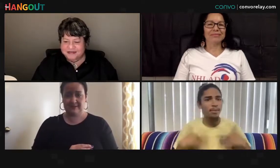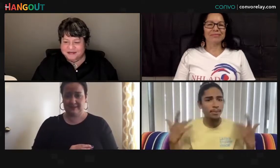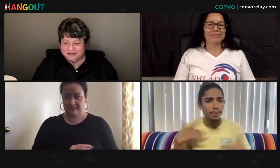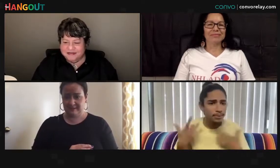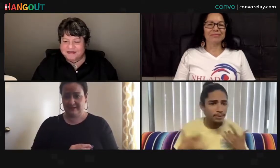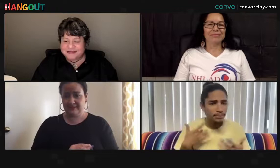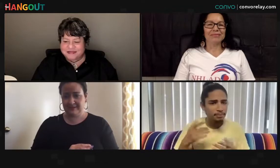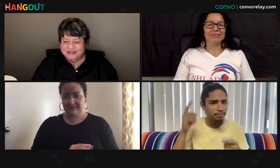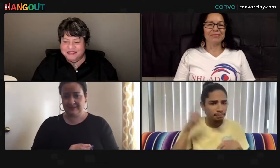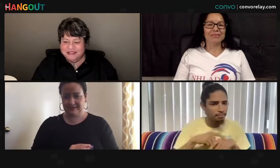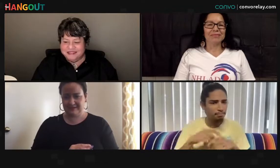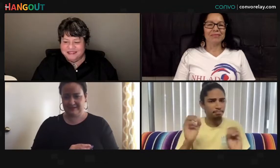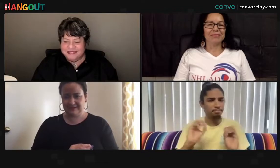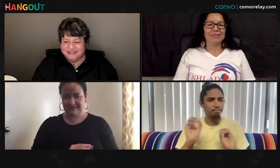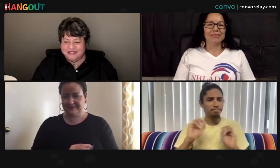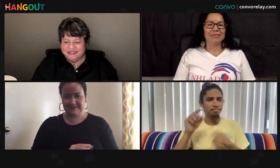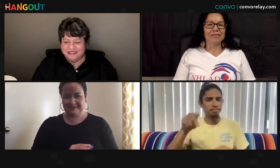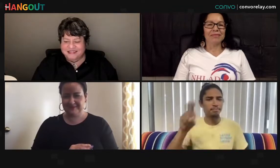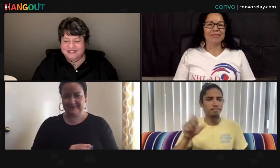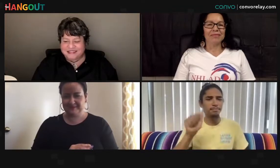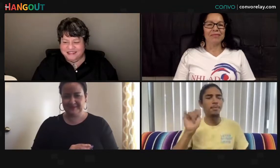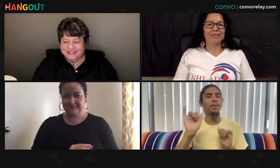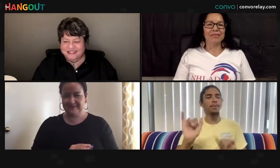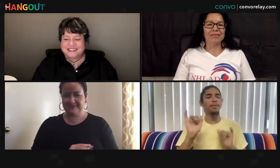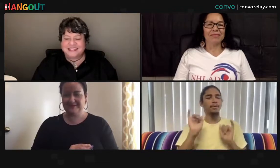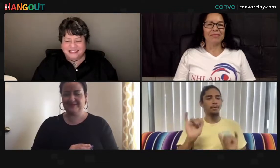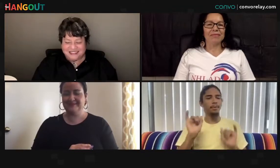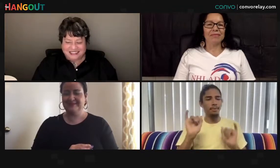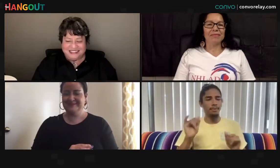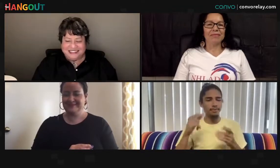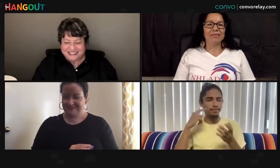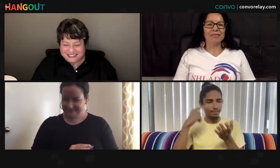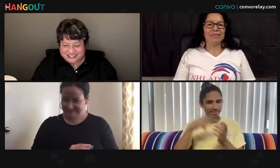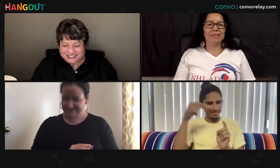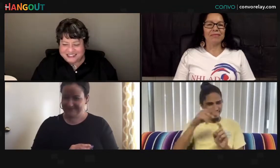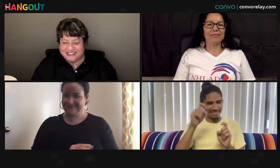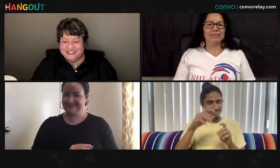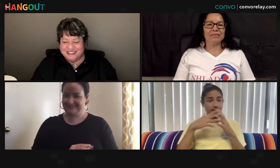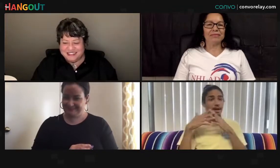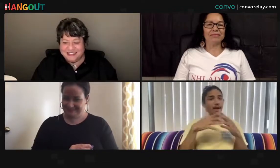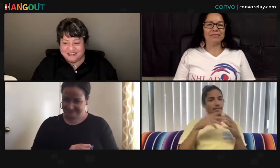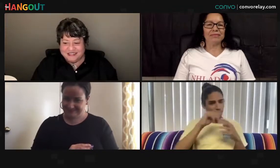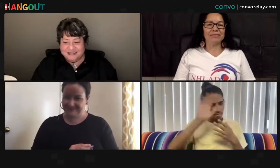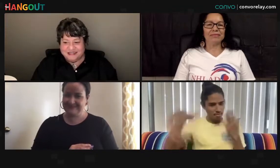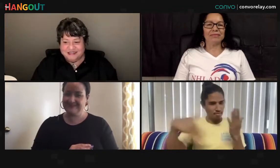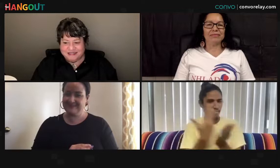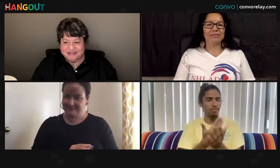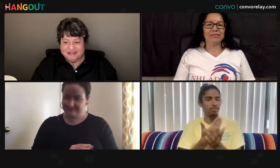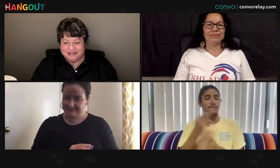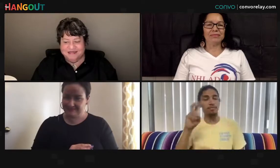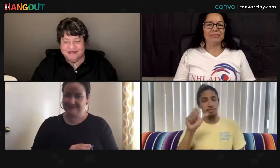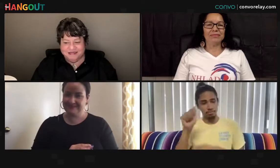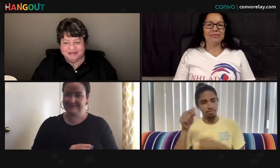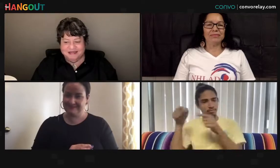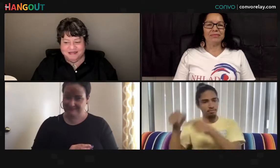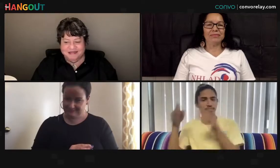and Canada and just having this collaboration and everything. So when I think of America, I think of all of that, not just the